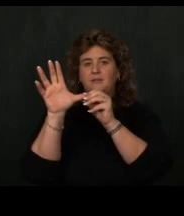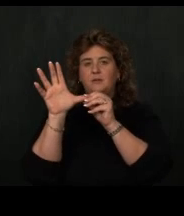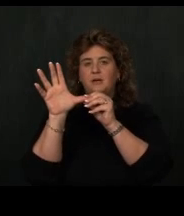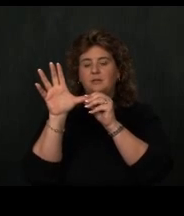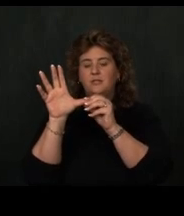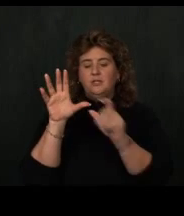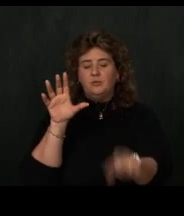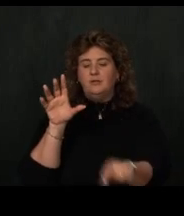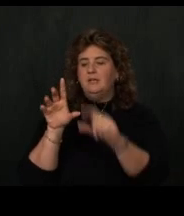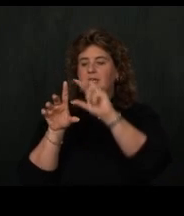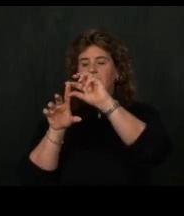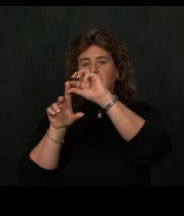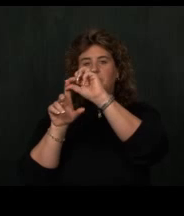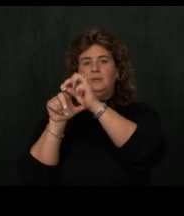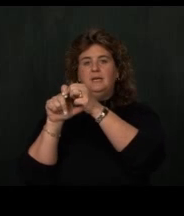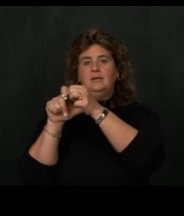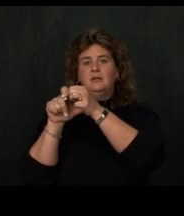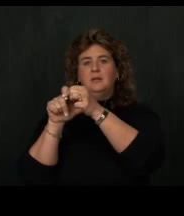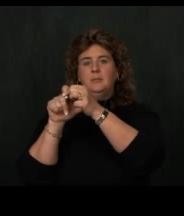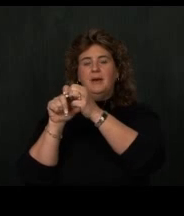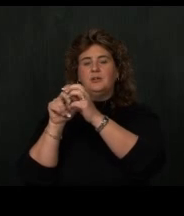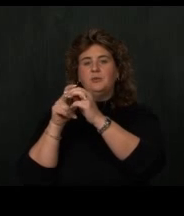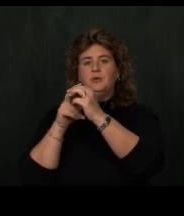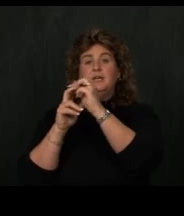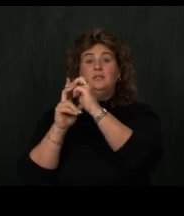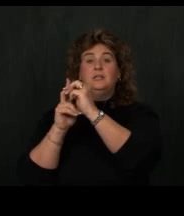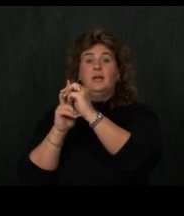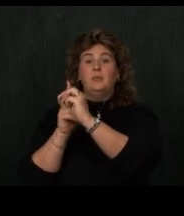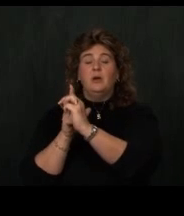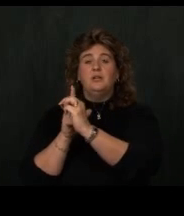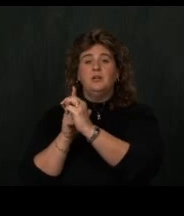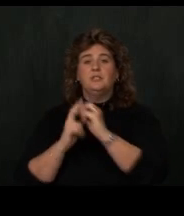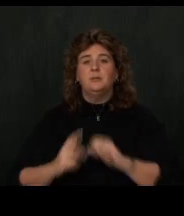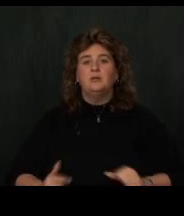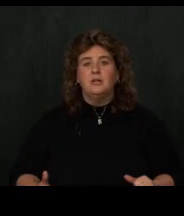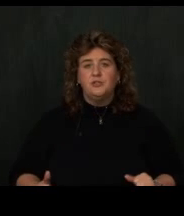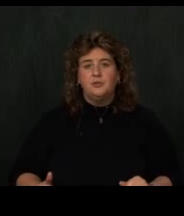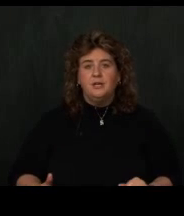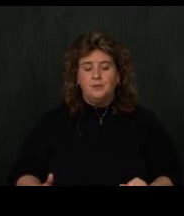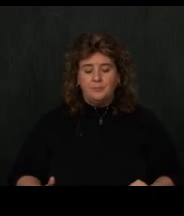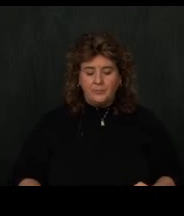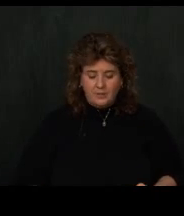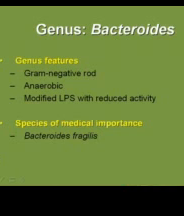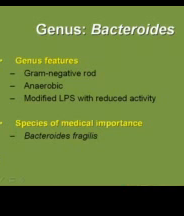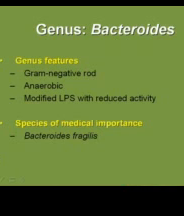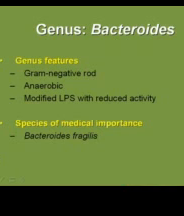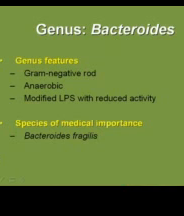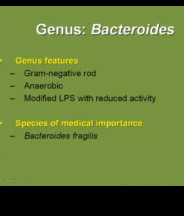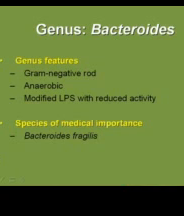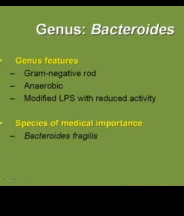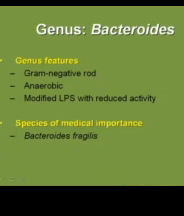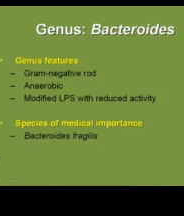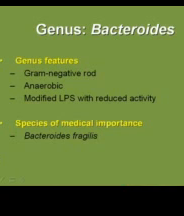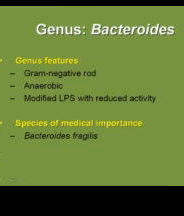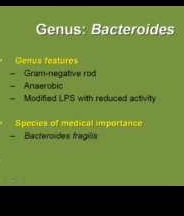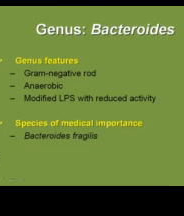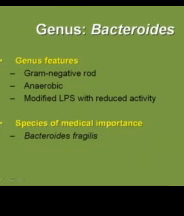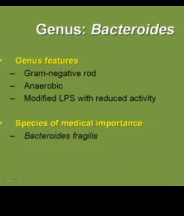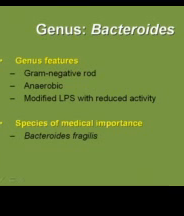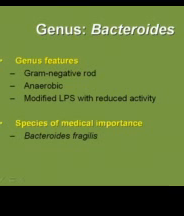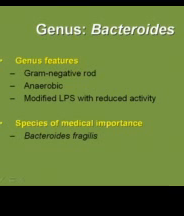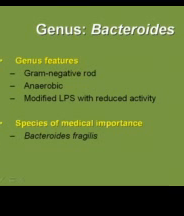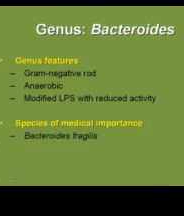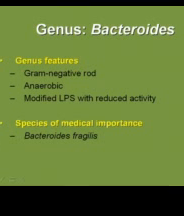have actinomyces. We're finally going to hit the B, Bacteroides, and we already talked about Clostridium. So